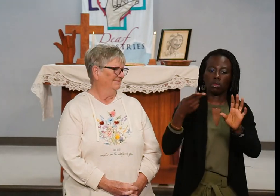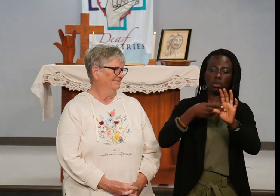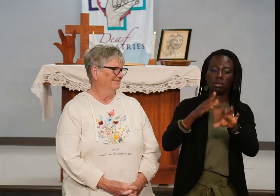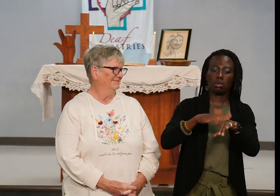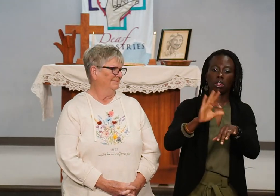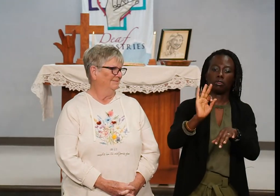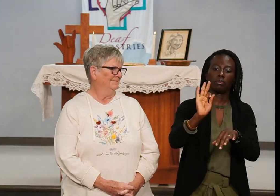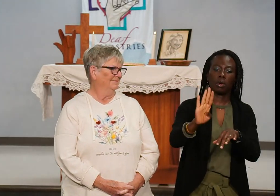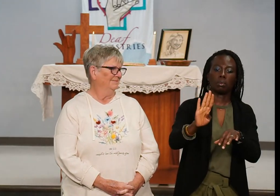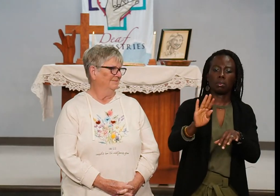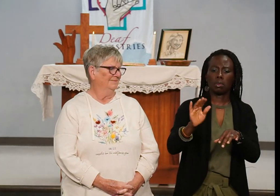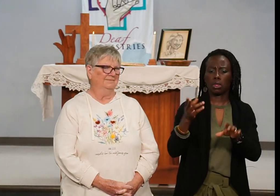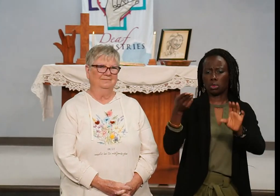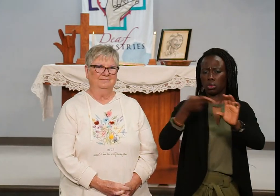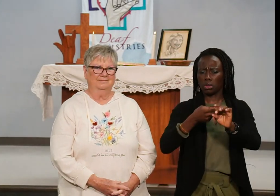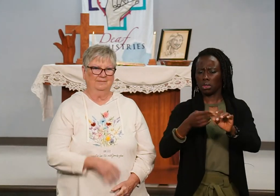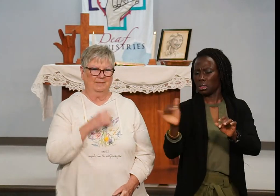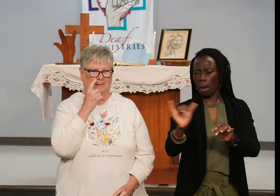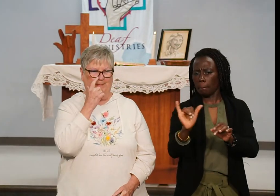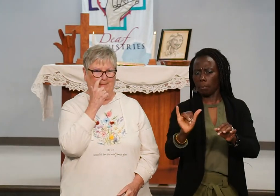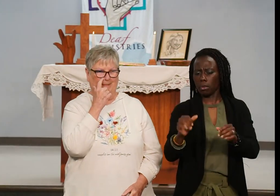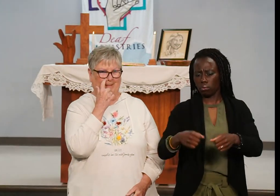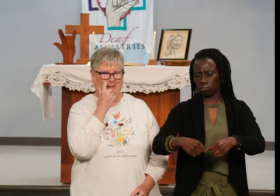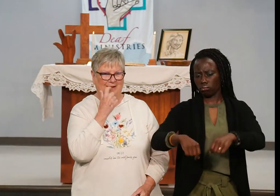request on our Facebook page in order to join.